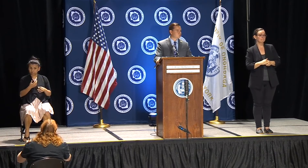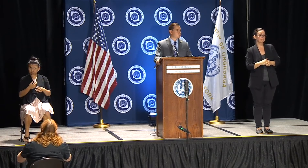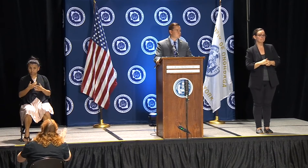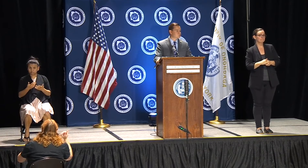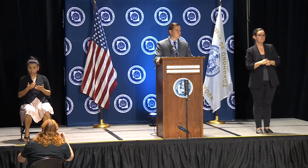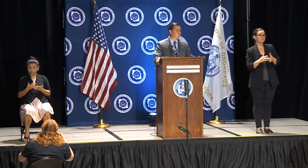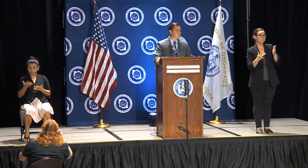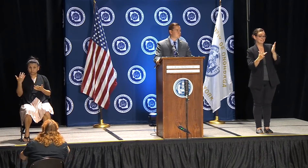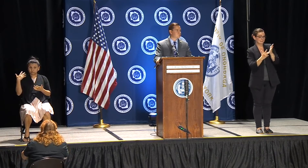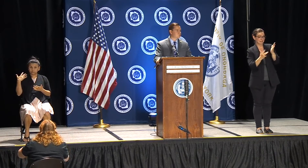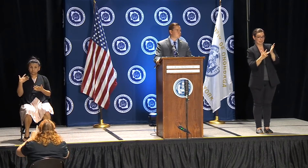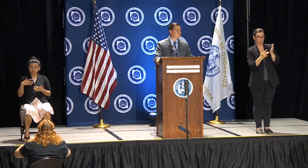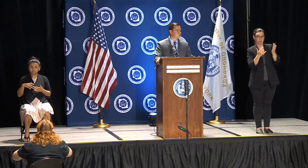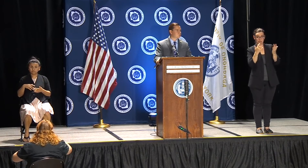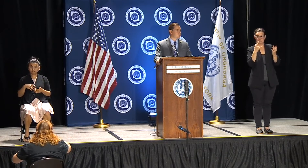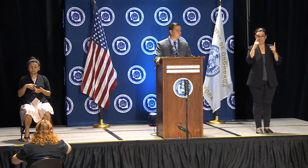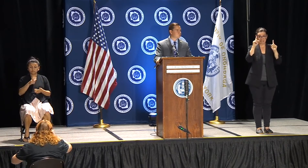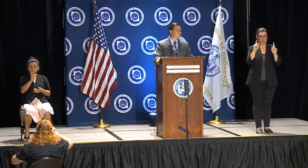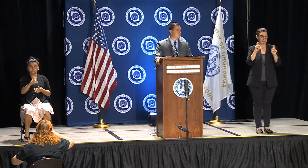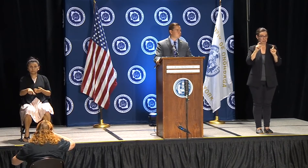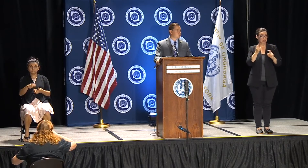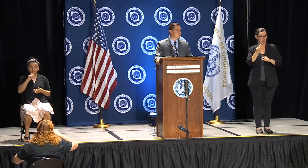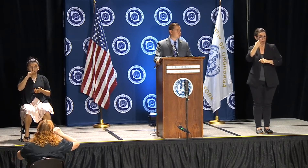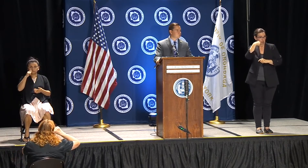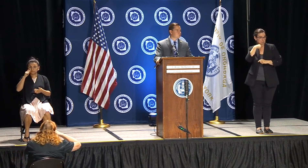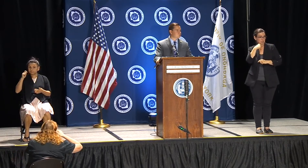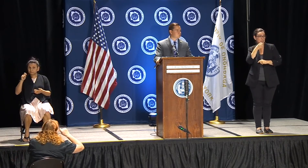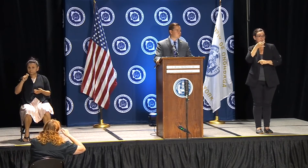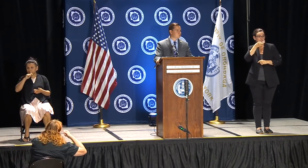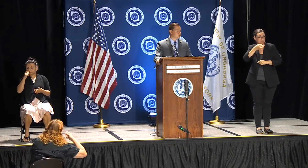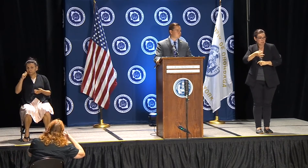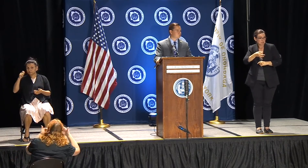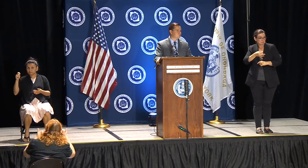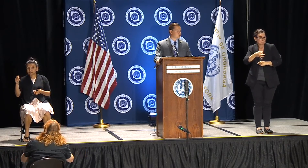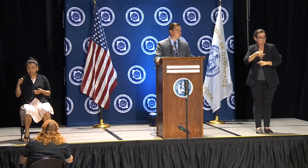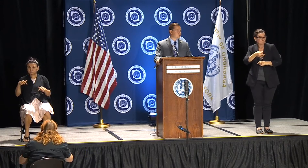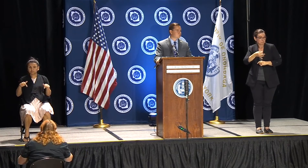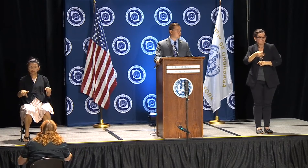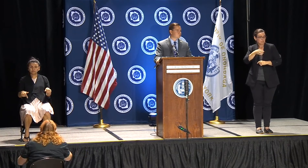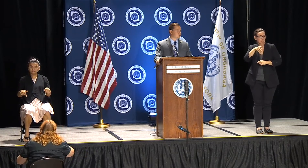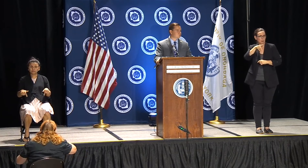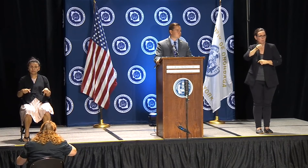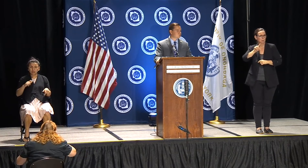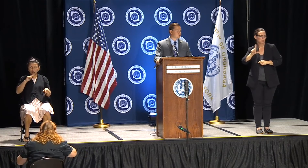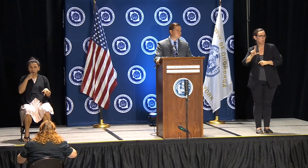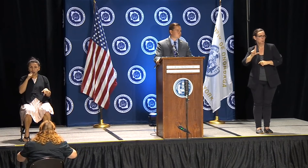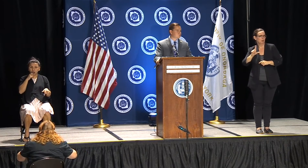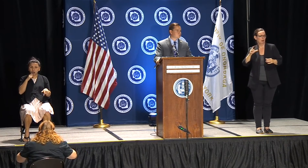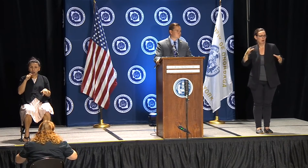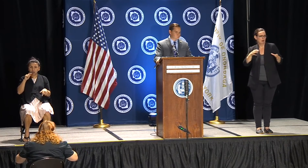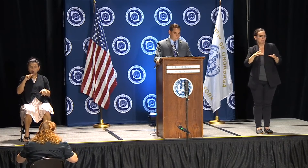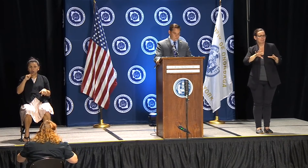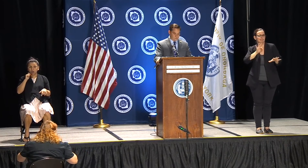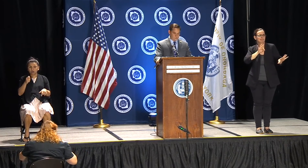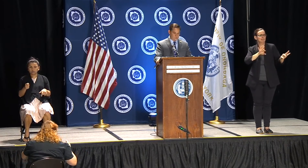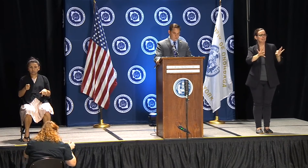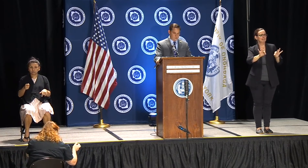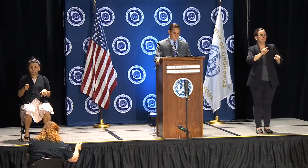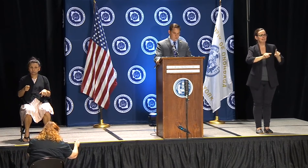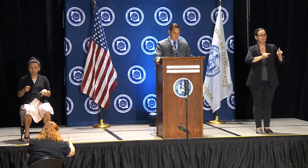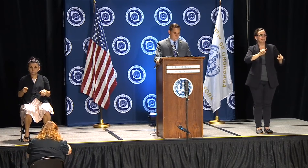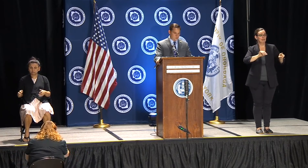as a surveillance technique. Is that going to change the state's metric that you have to meet